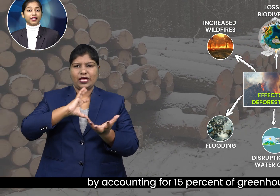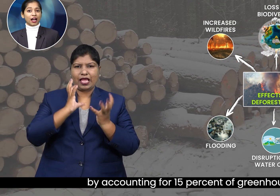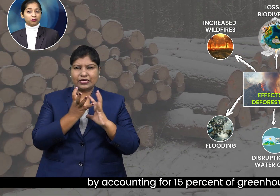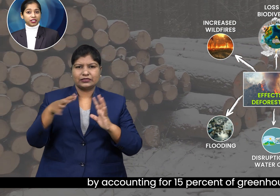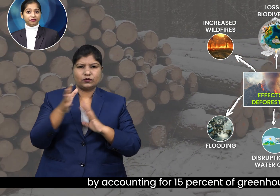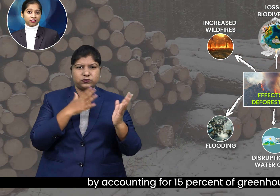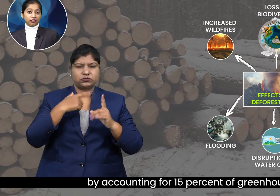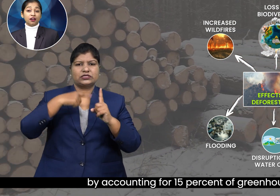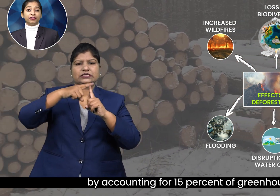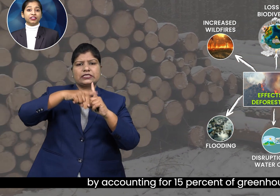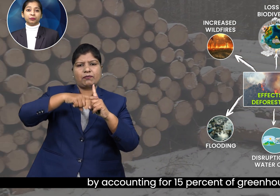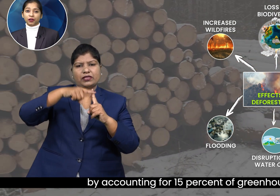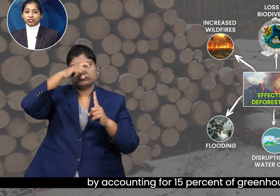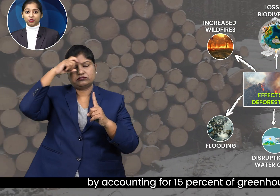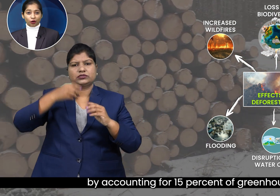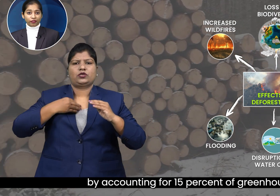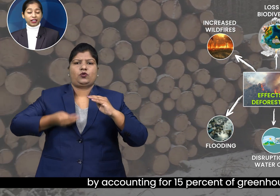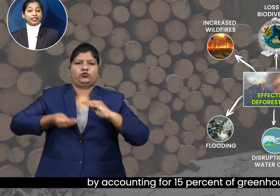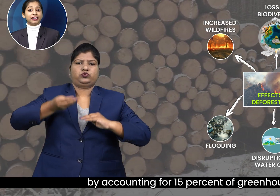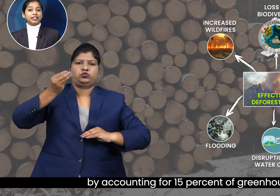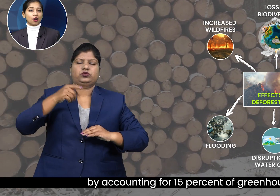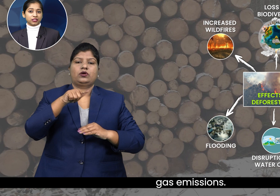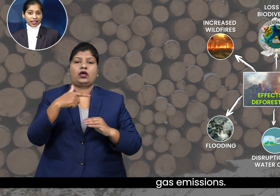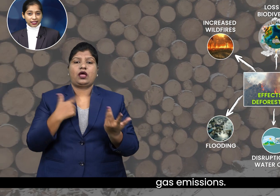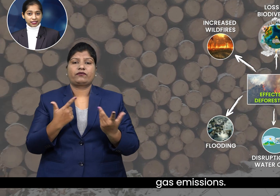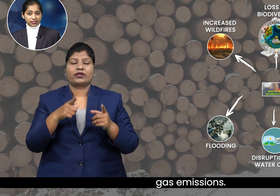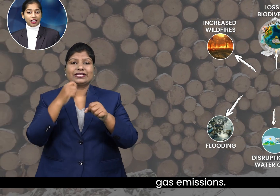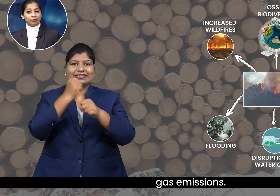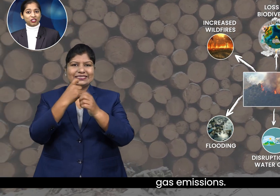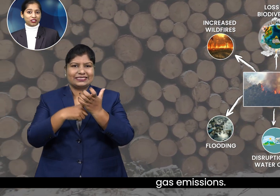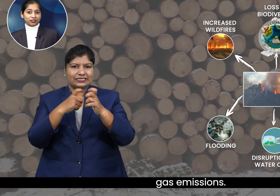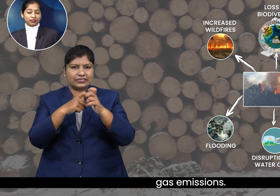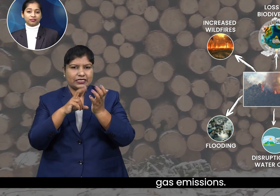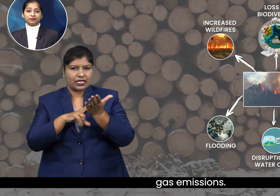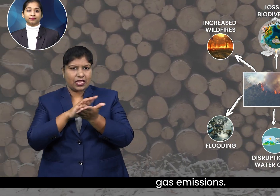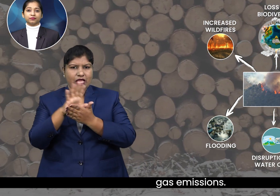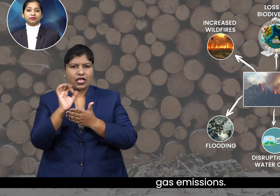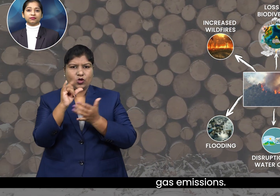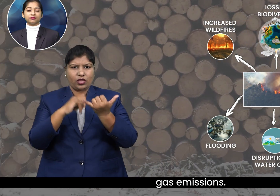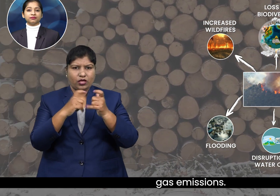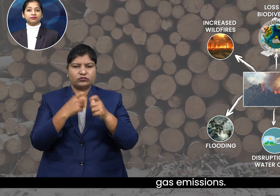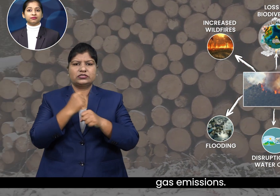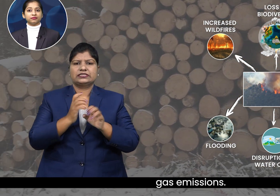by accounting for 15% of greenhouse gas emission.